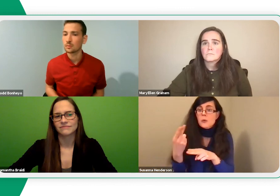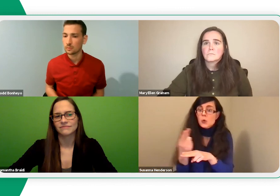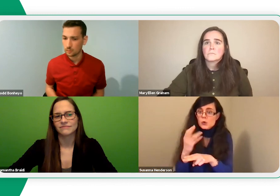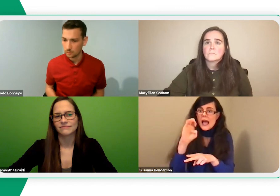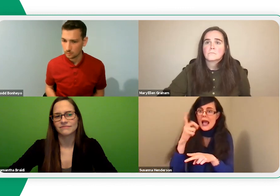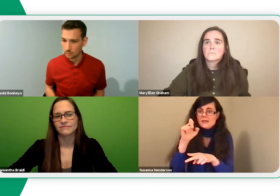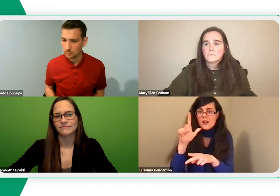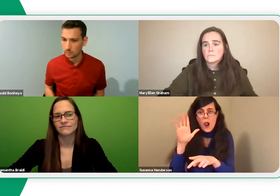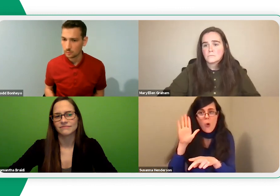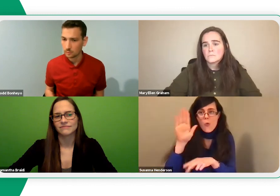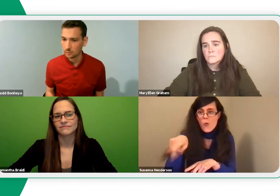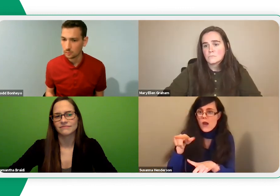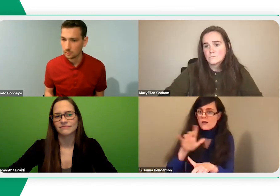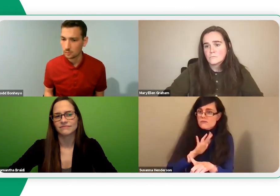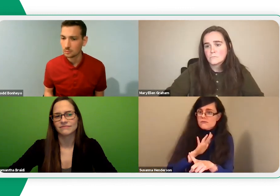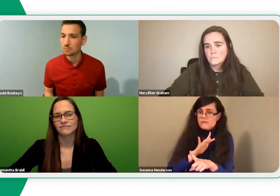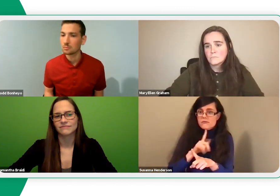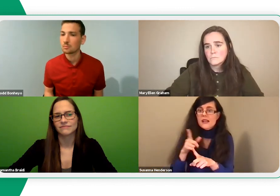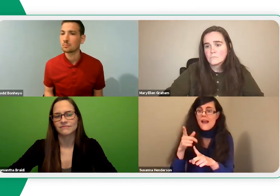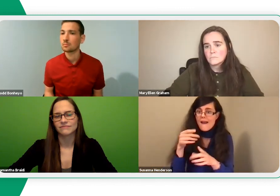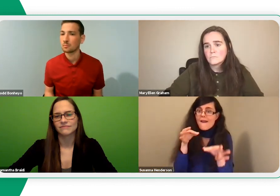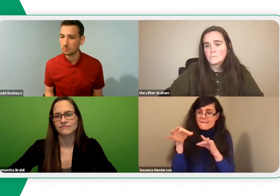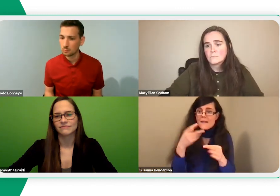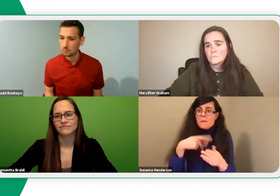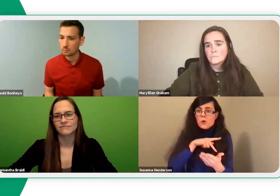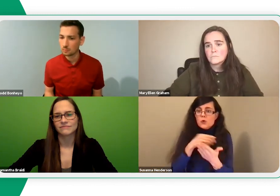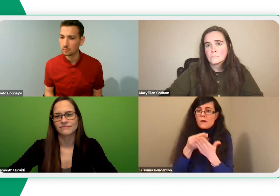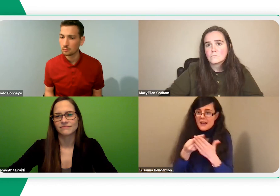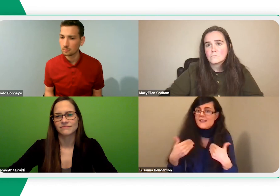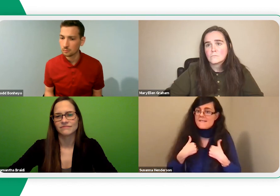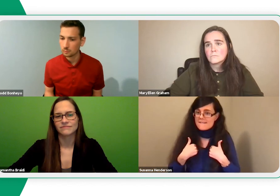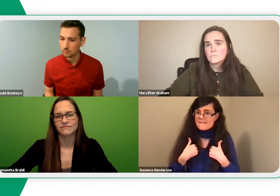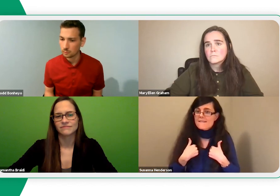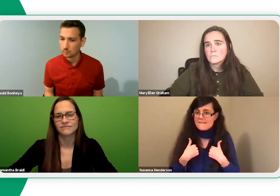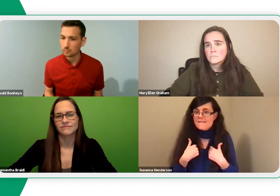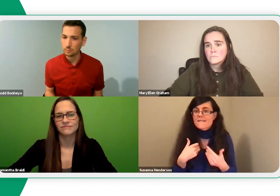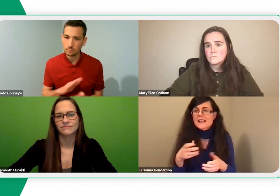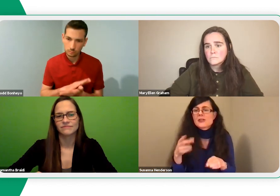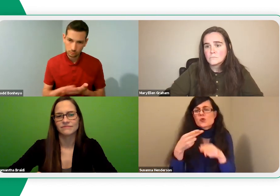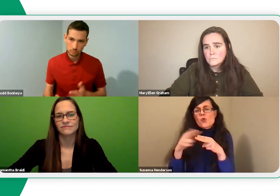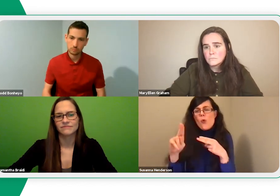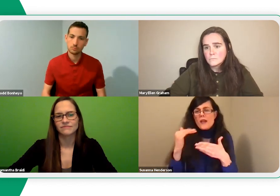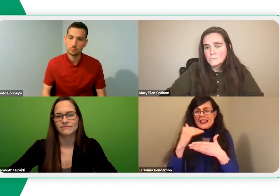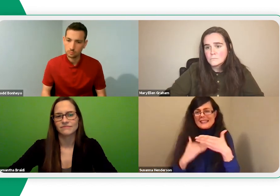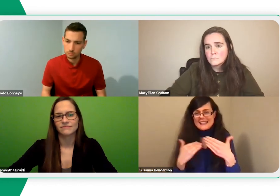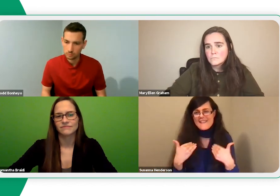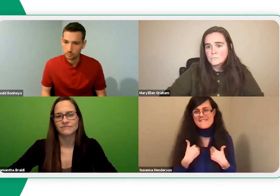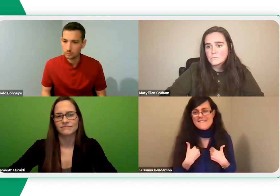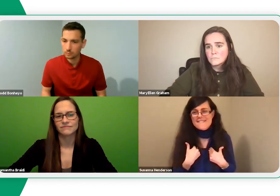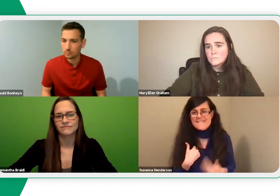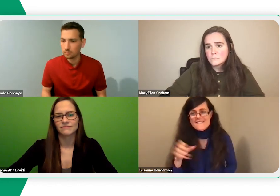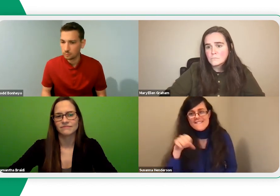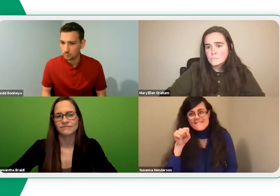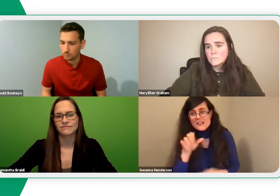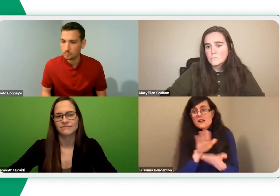There's a new Gaze article that it talks a lot about the personal finance. It's